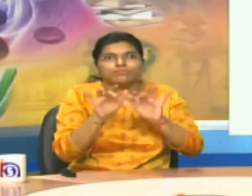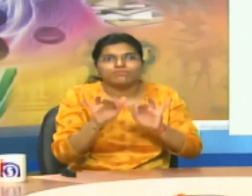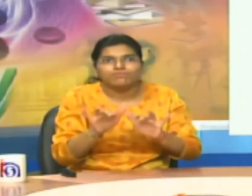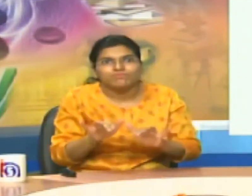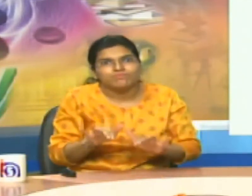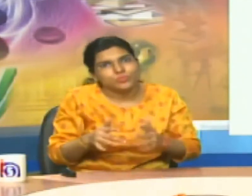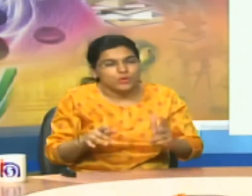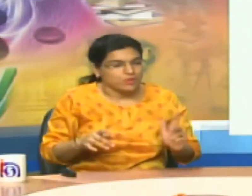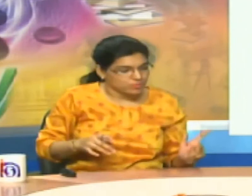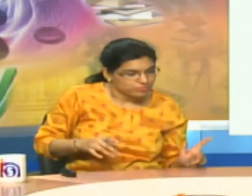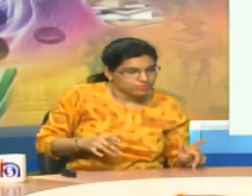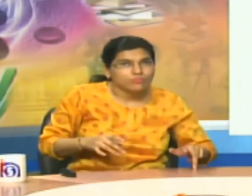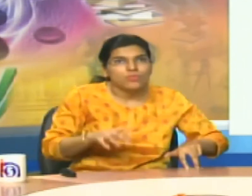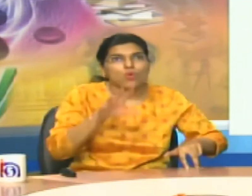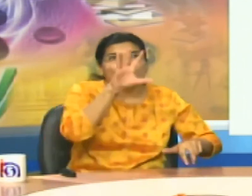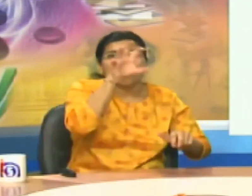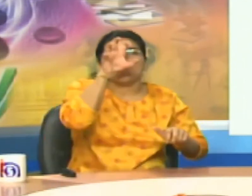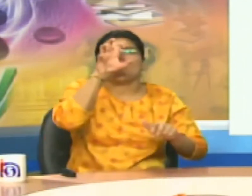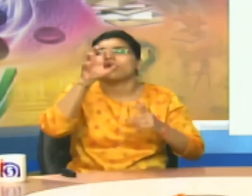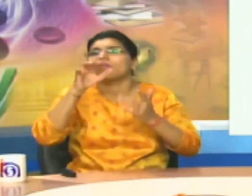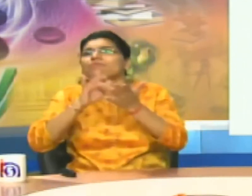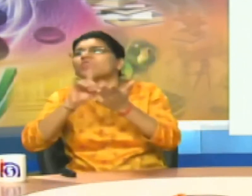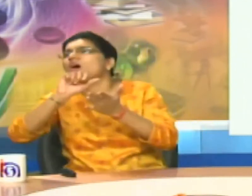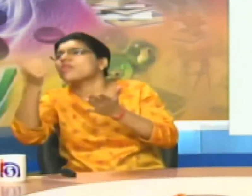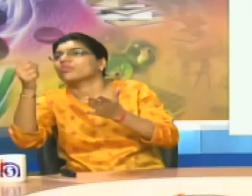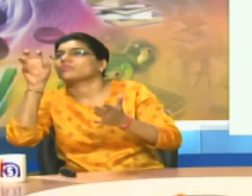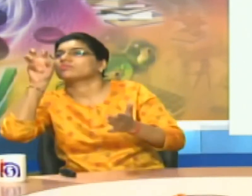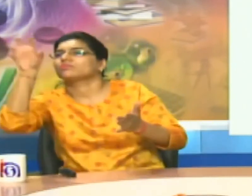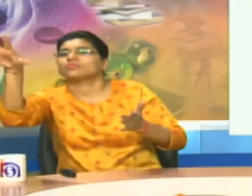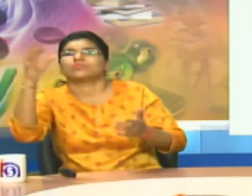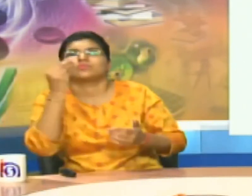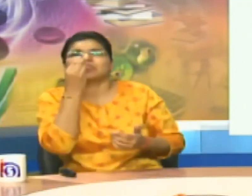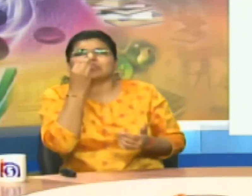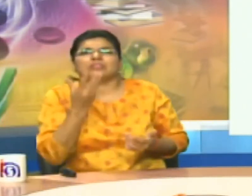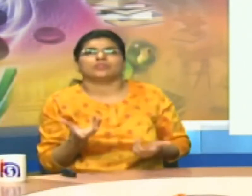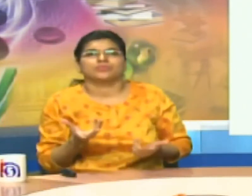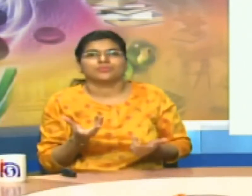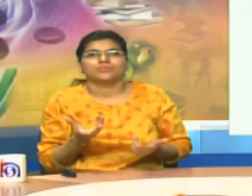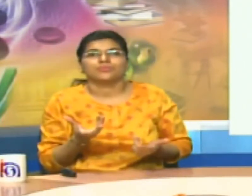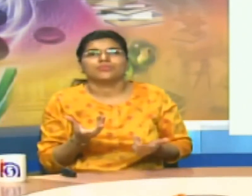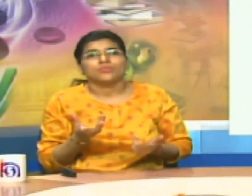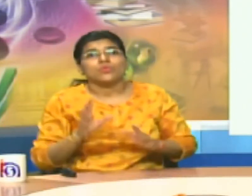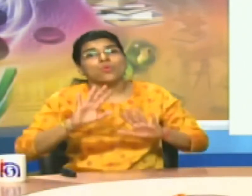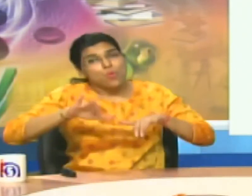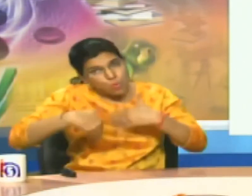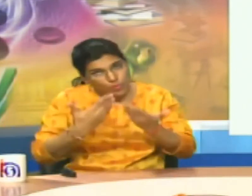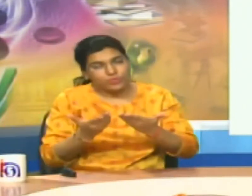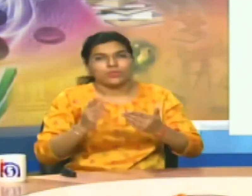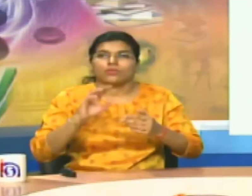it is not necessary. You can just do Ctrl plus C. So, it is very easy.